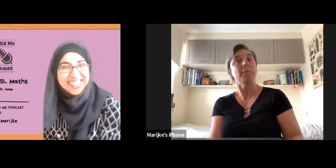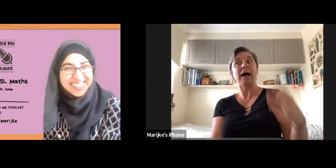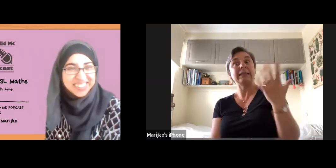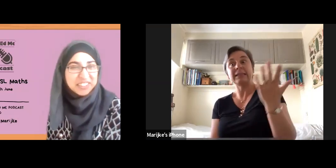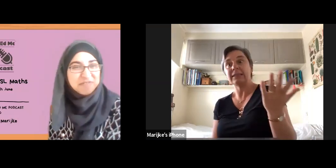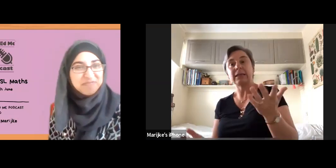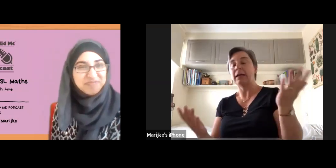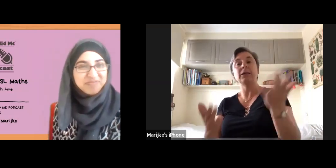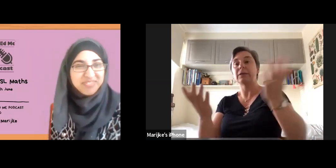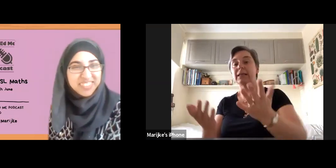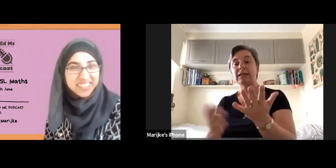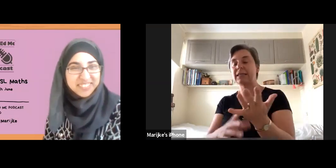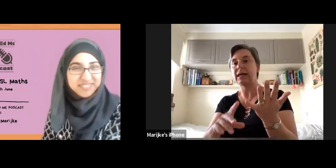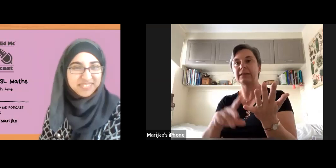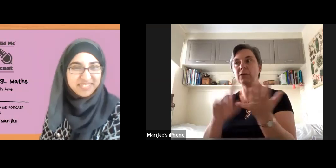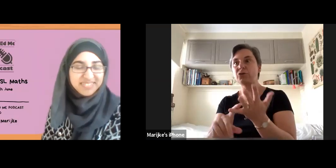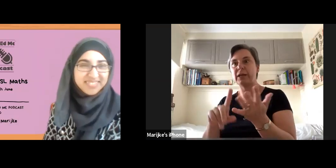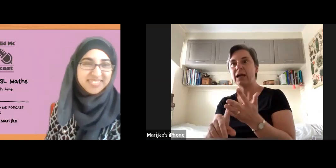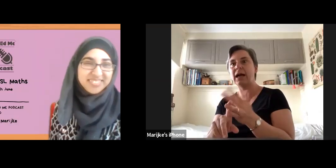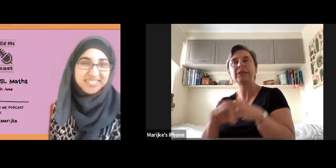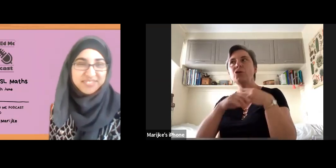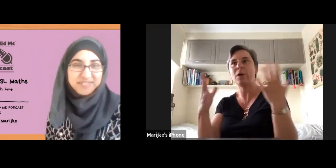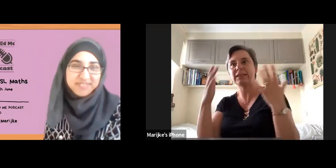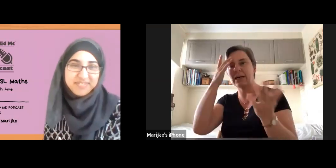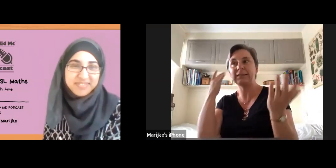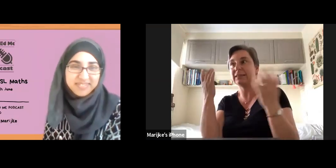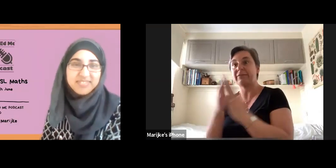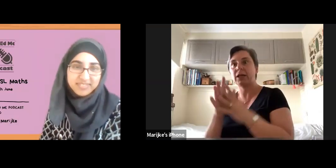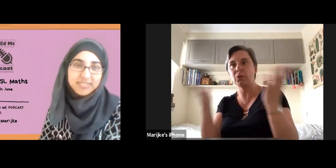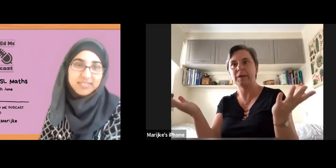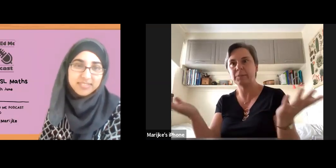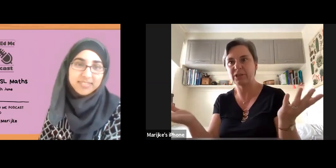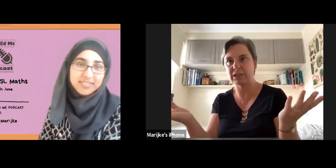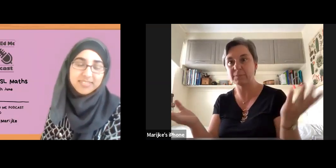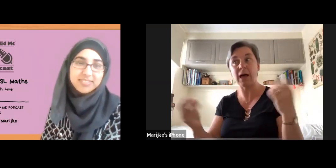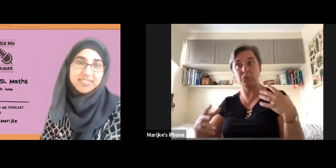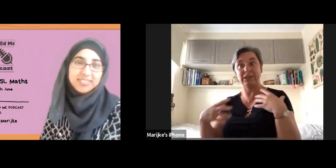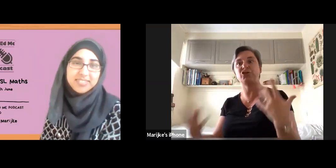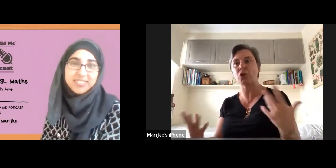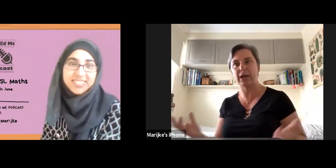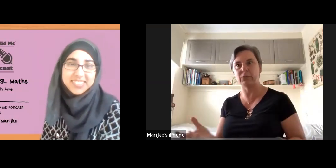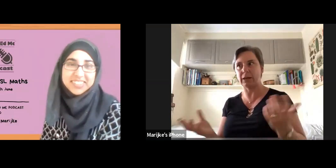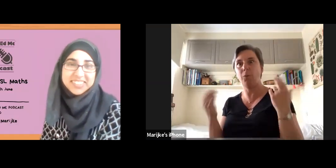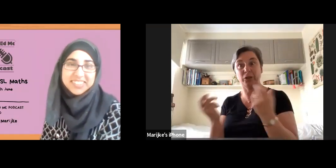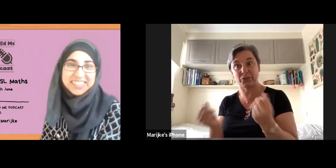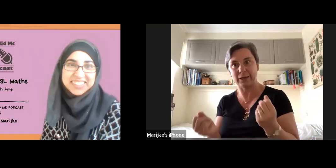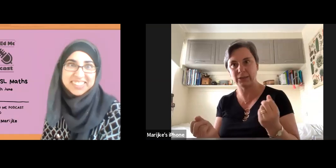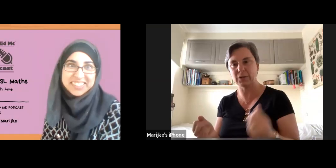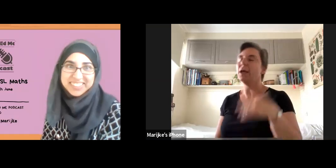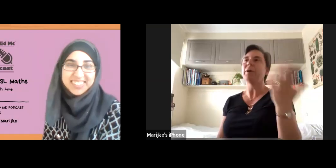I didn't. It's like I say, I had no training. I had no idea. I didn't have a clue about the British system. I was in shock. It was like, what do I do? But anyway,